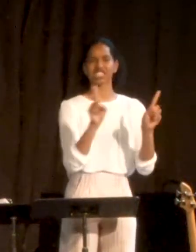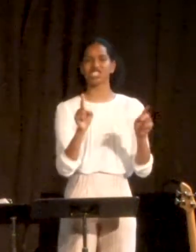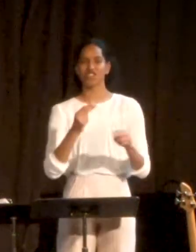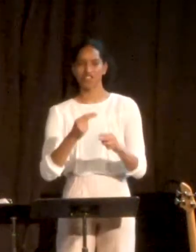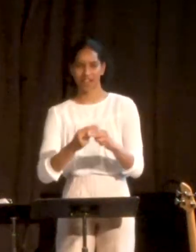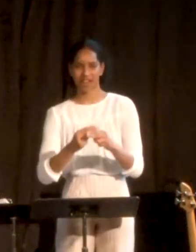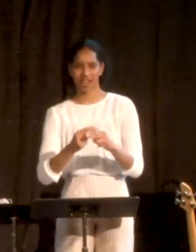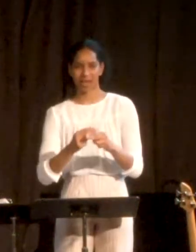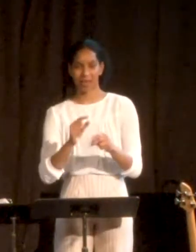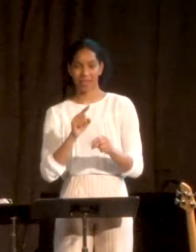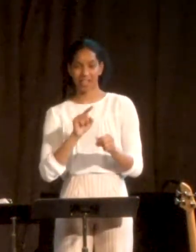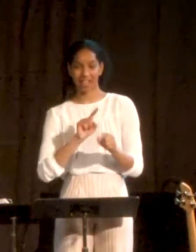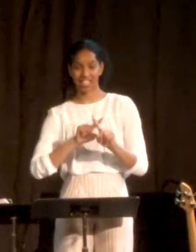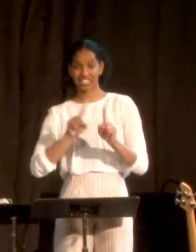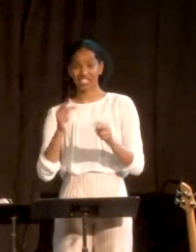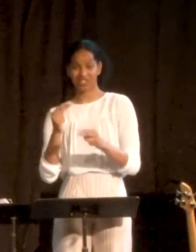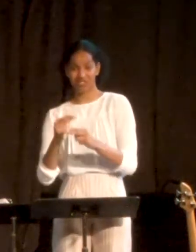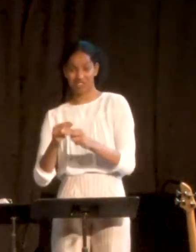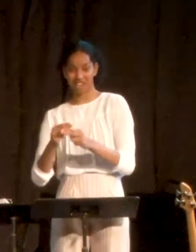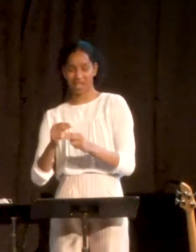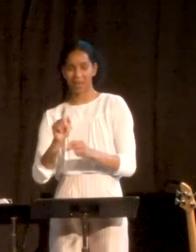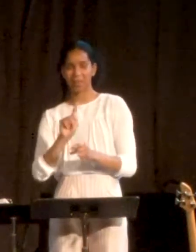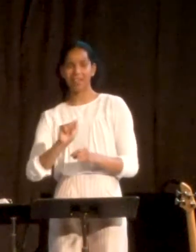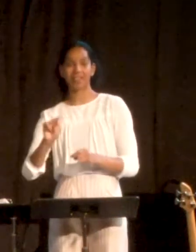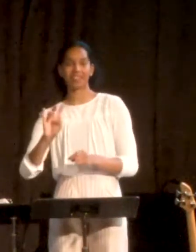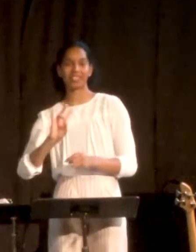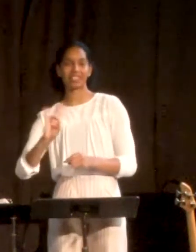They're called instead the seven.